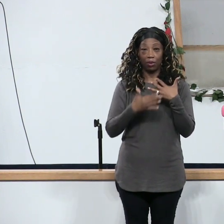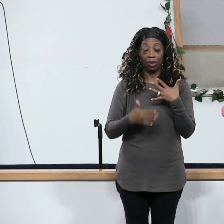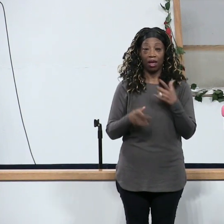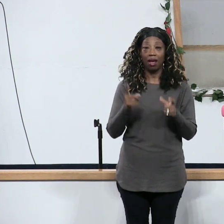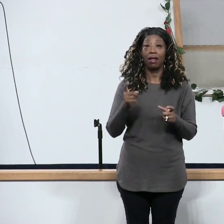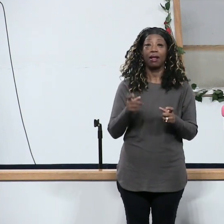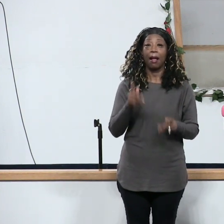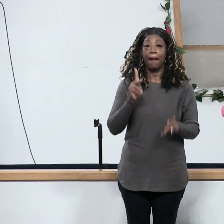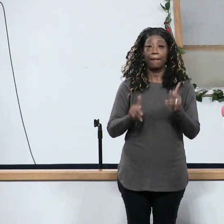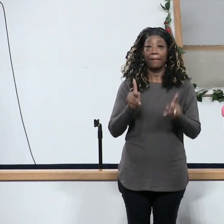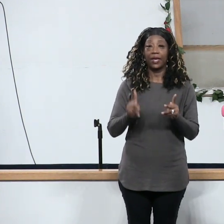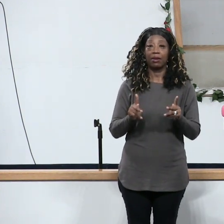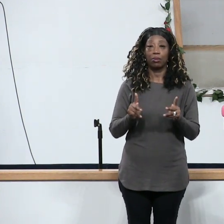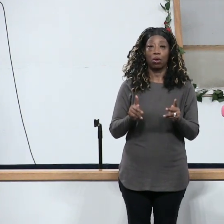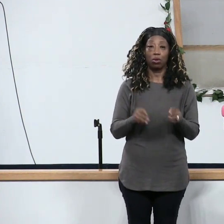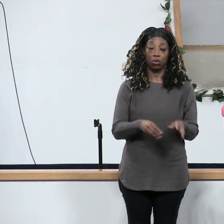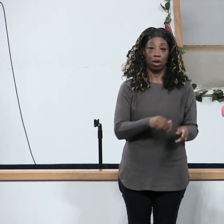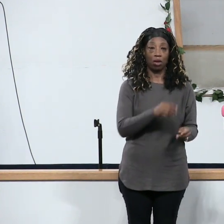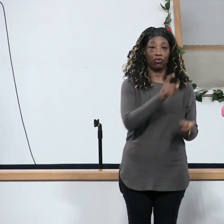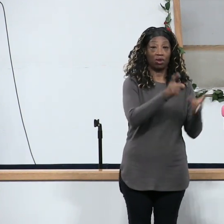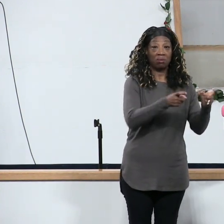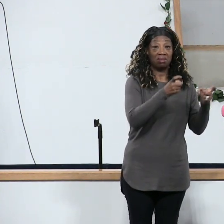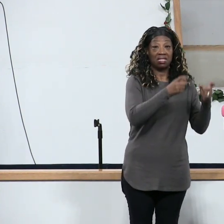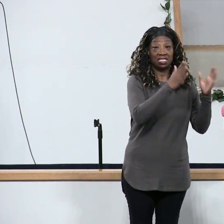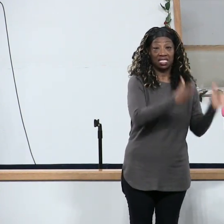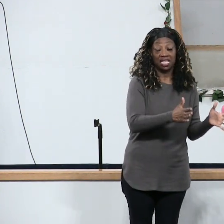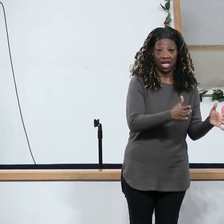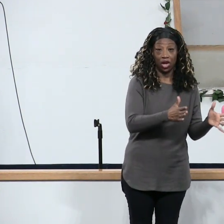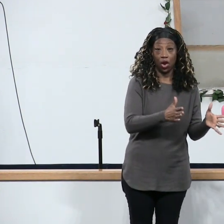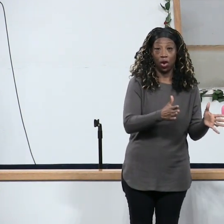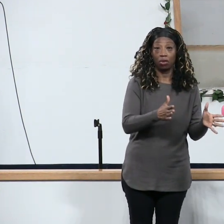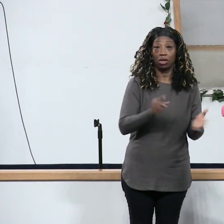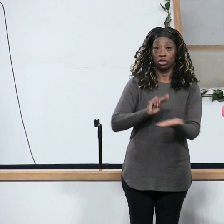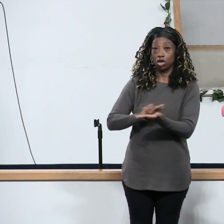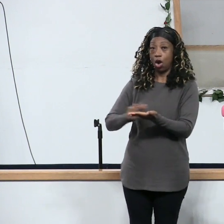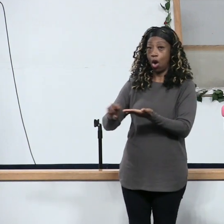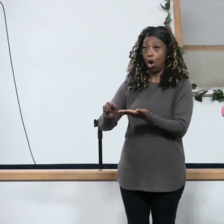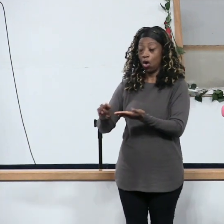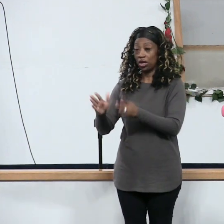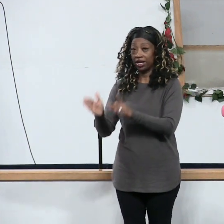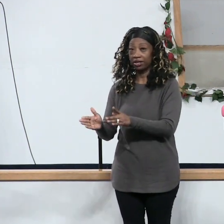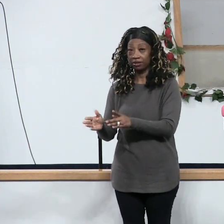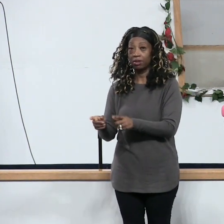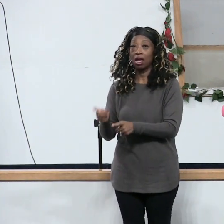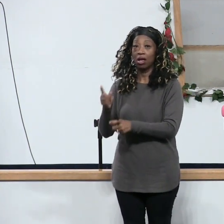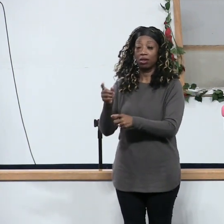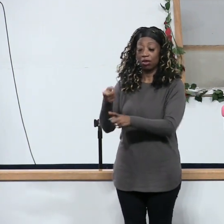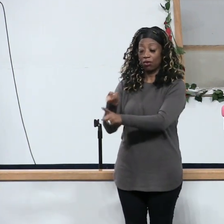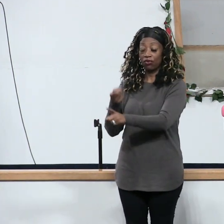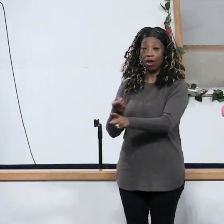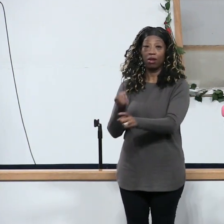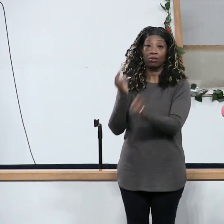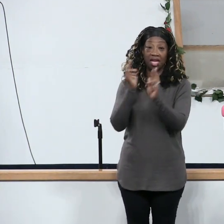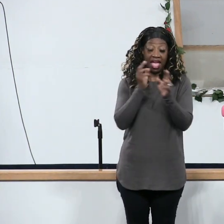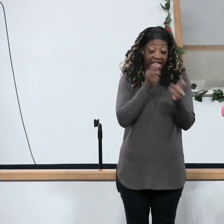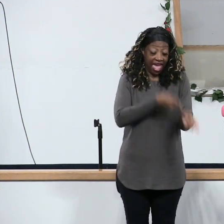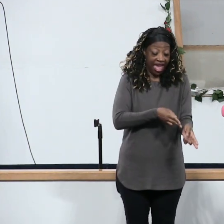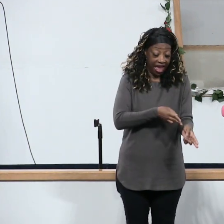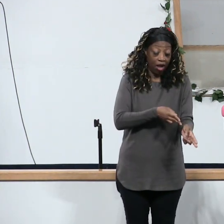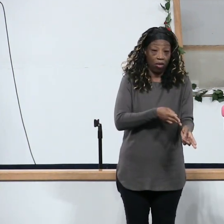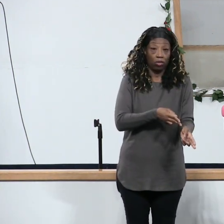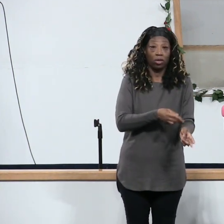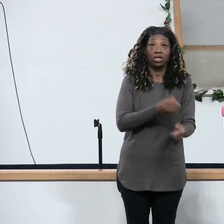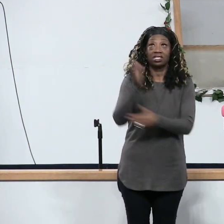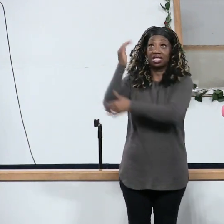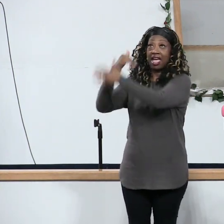sinner to saint. It's by his blood that we move from hell bound to heaven bound. It's by